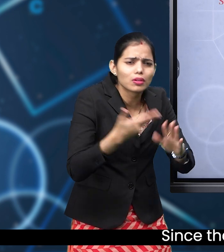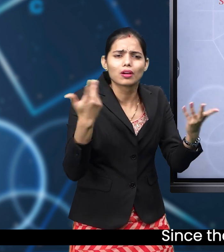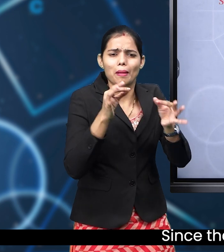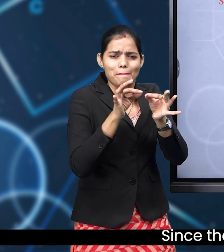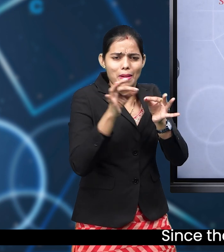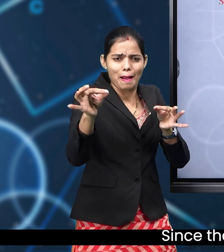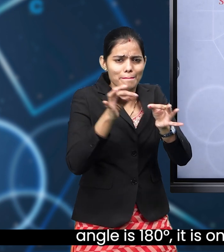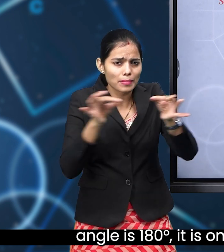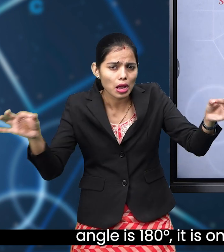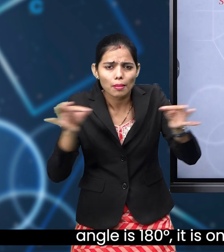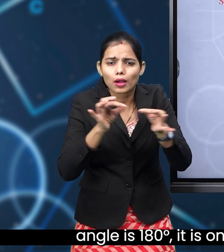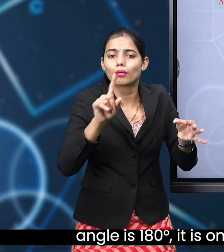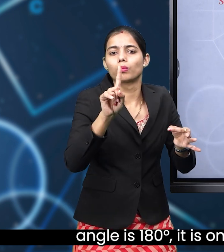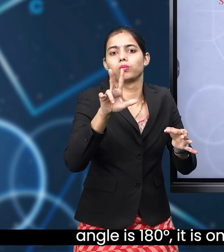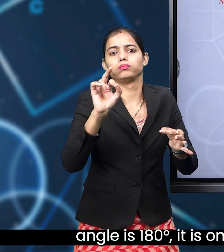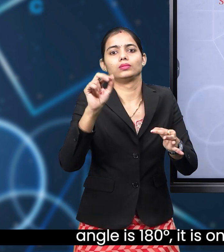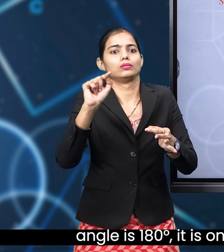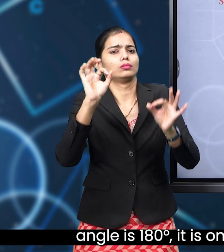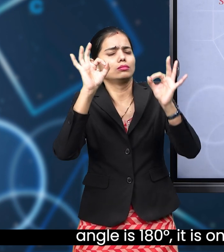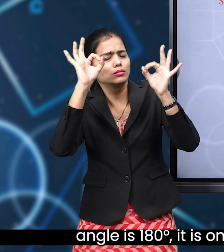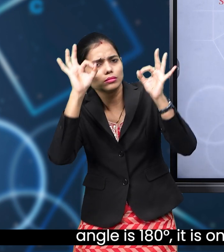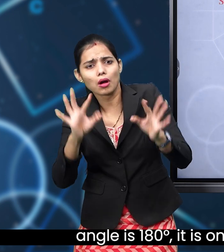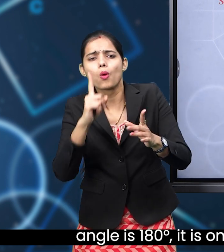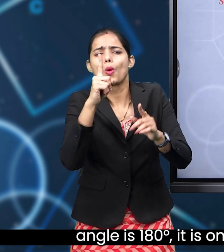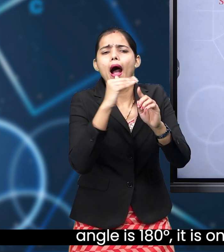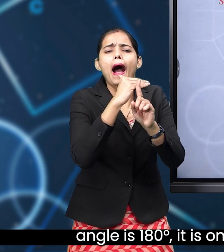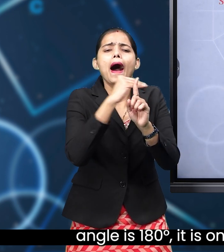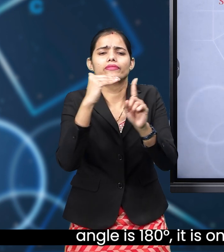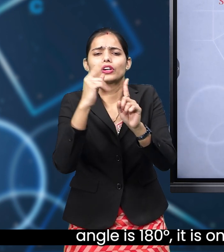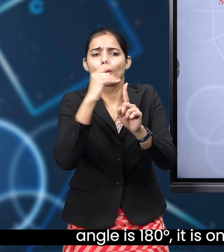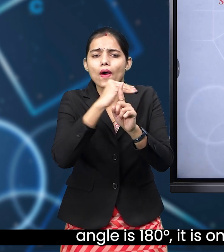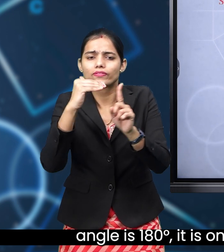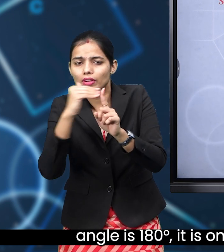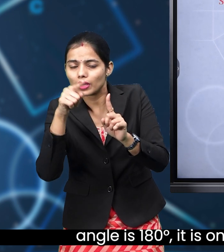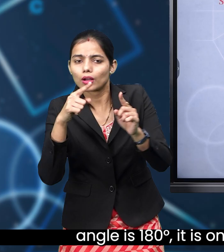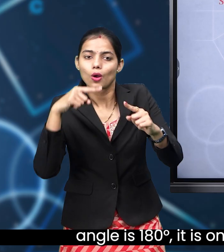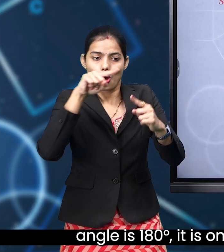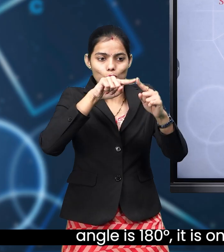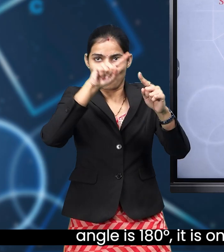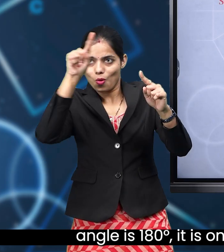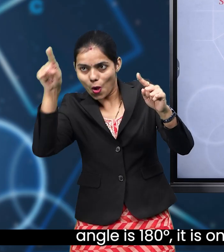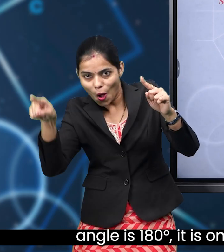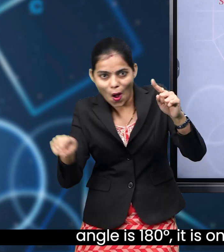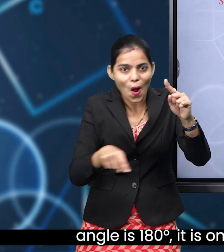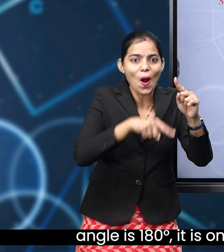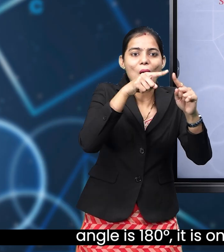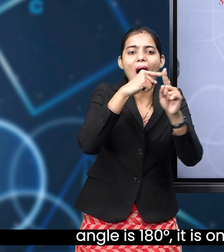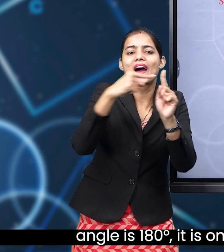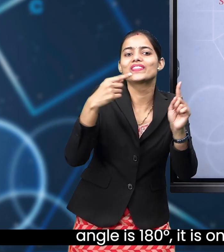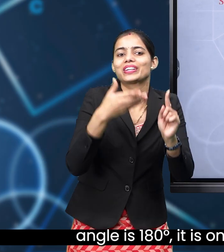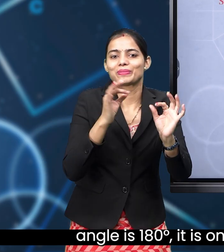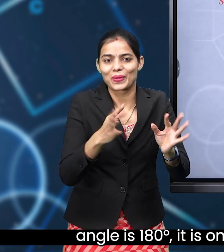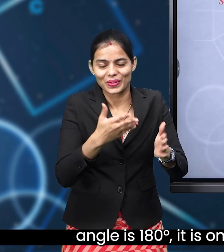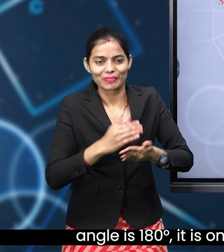Since the measure of a straight angle is 180 degree, it is 1/2 of the whole turn of a circle.